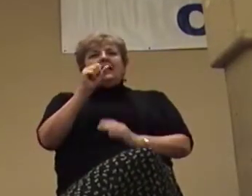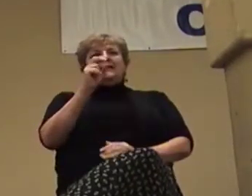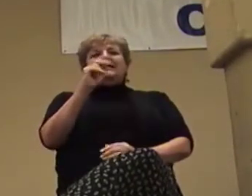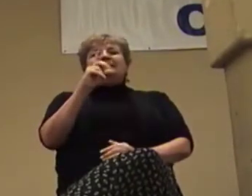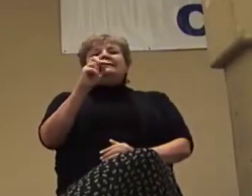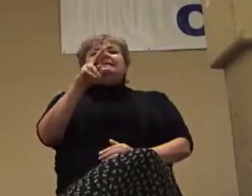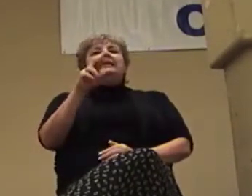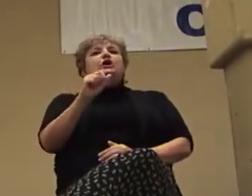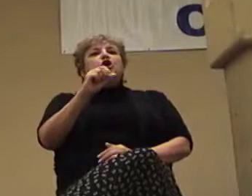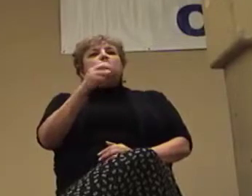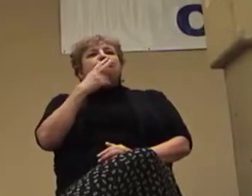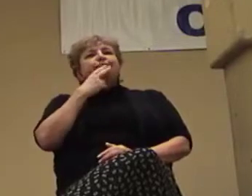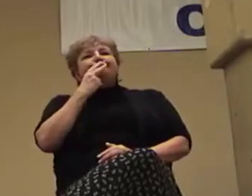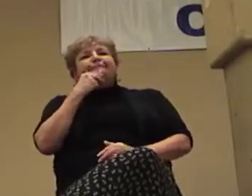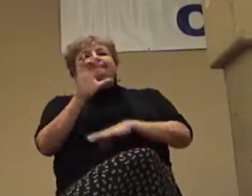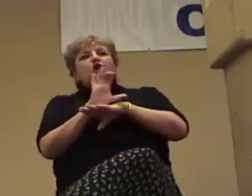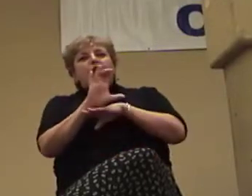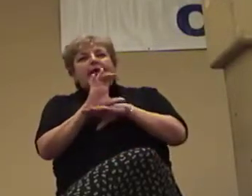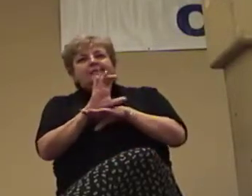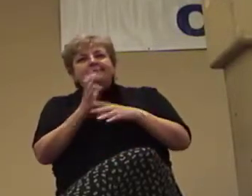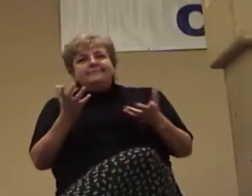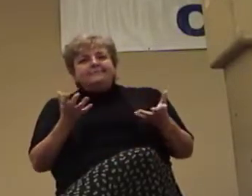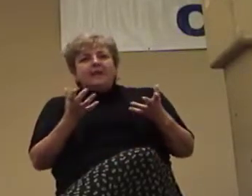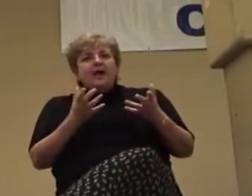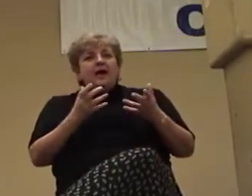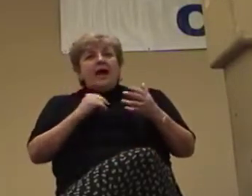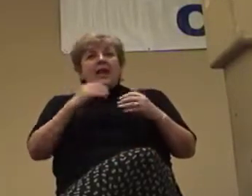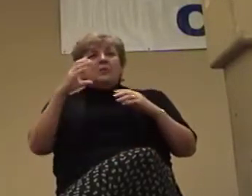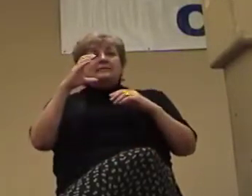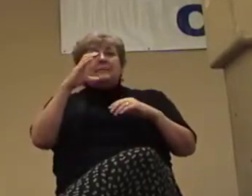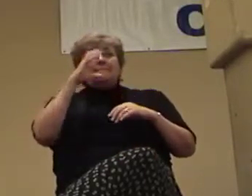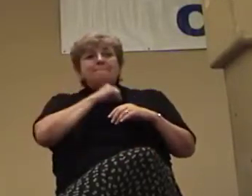When I came to you, I was missing my front tooth because I'm a mouthy little alcoholic,